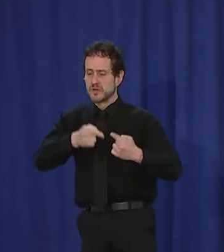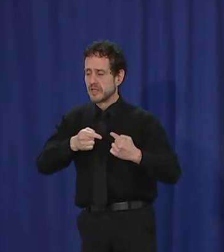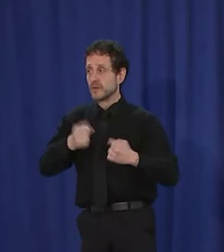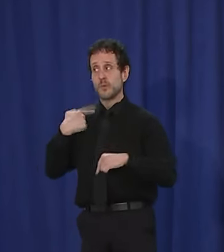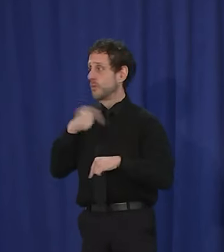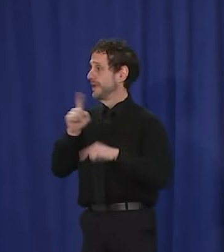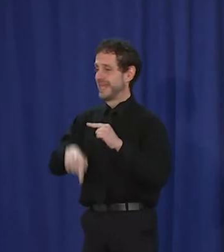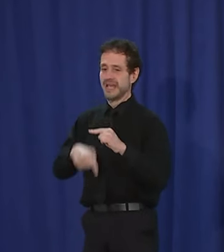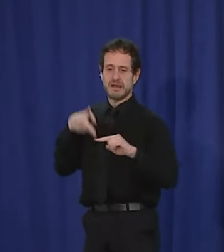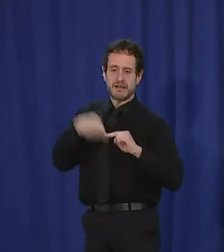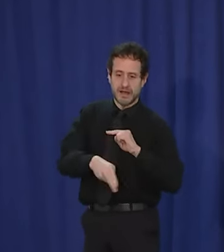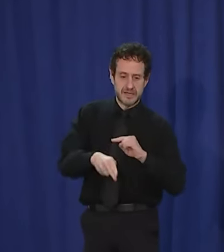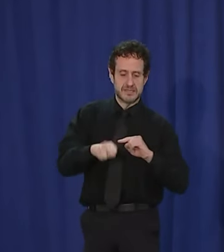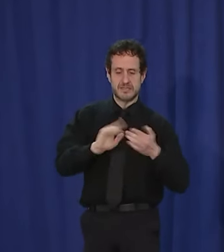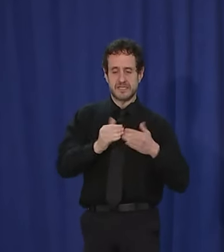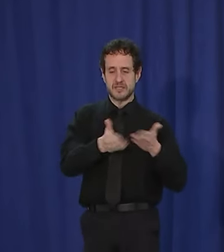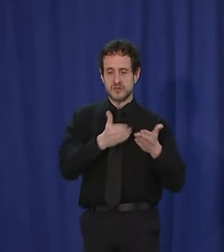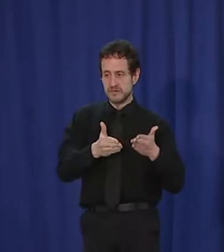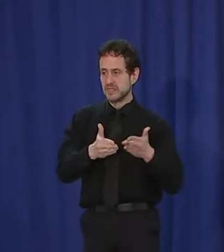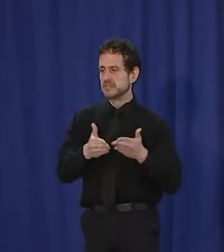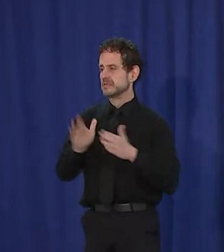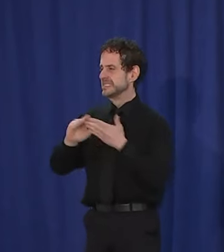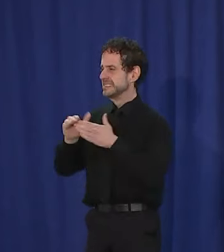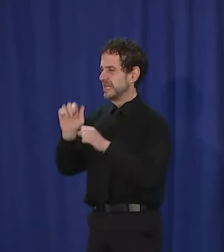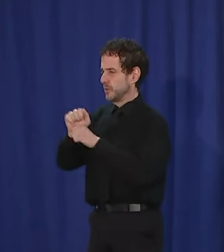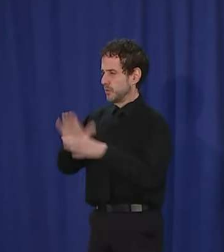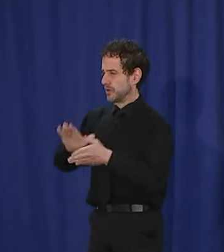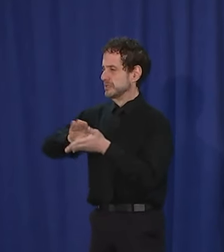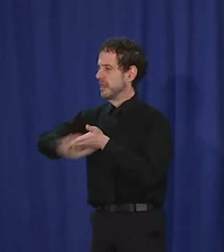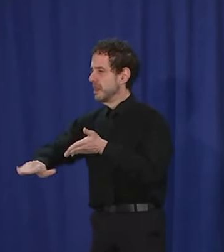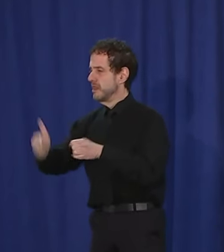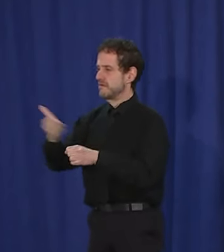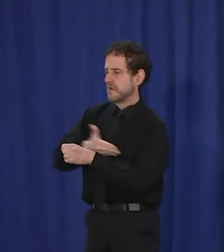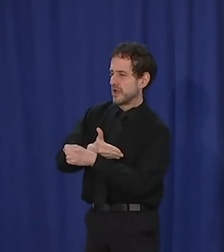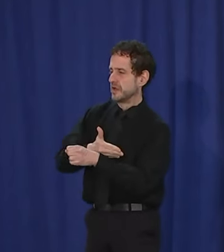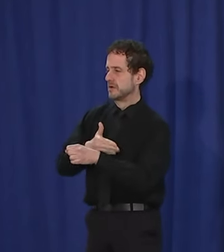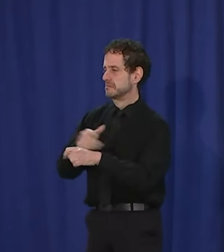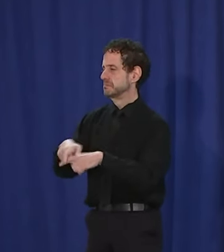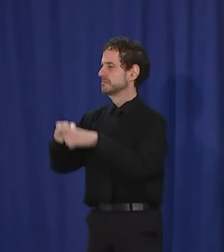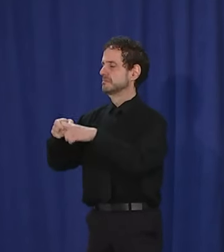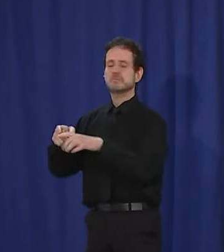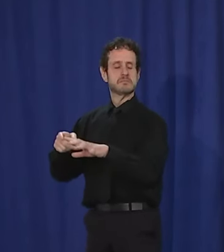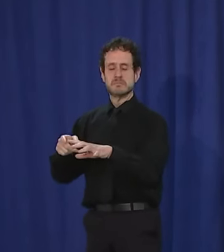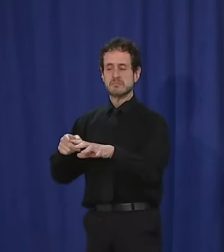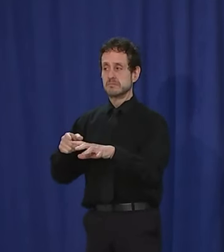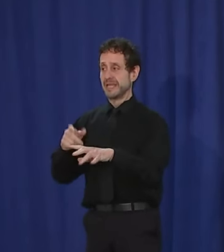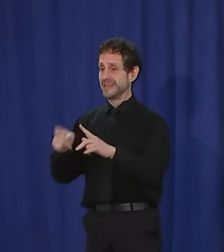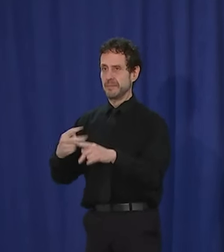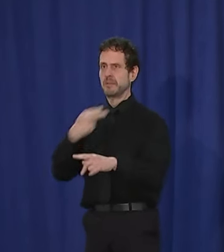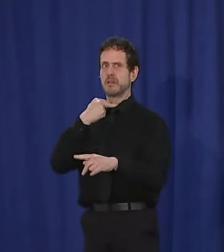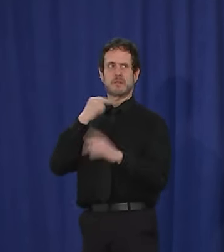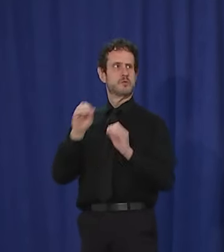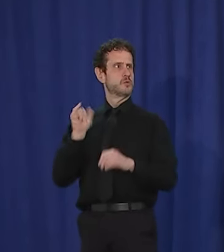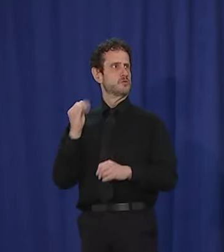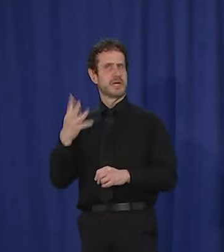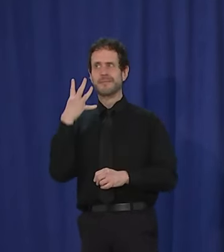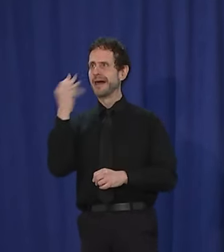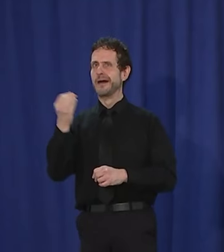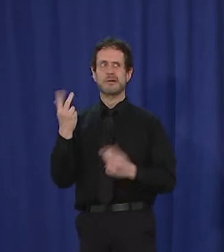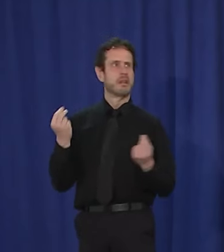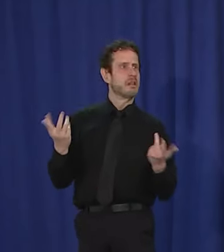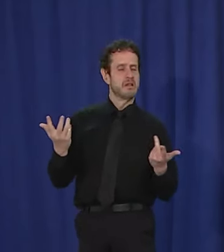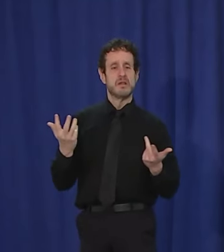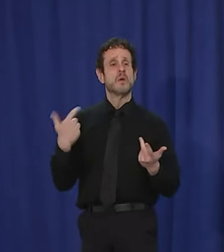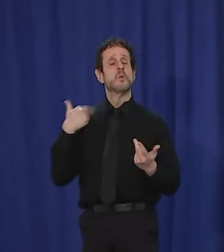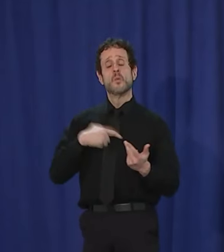services, slash city workforce, and put people on the street. Now, we have to make sure that we're striking the